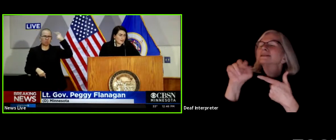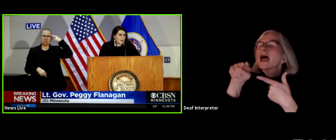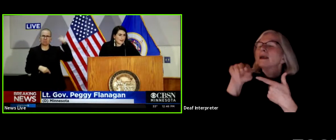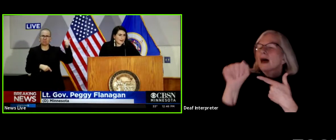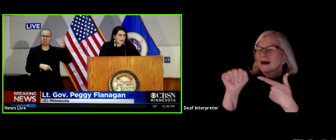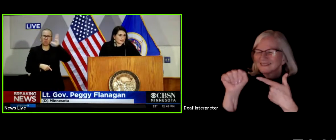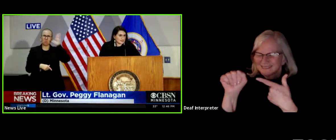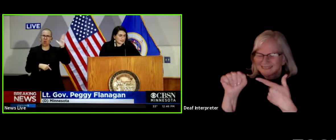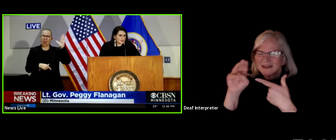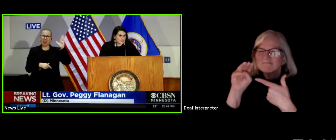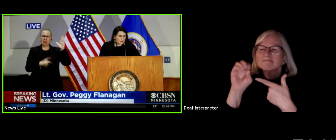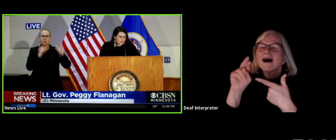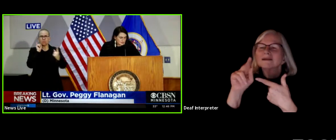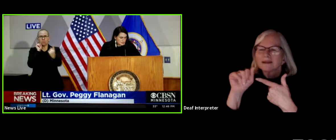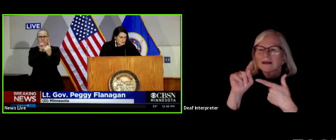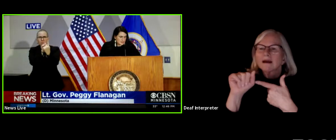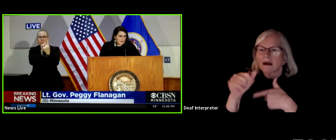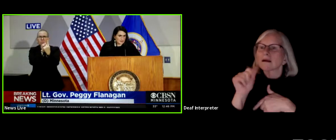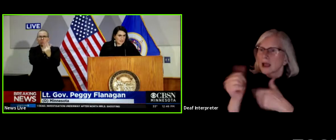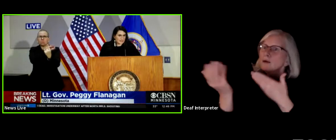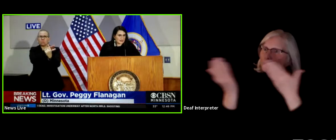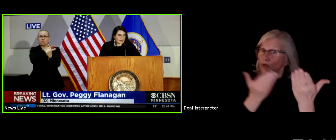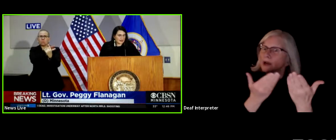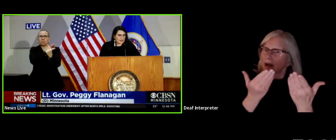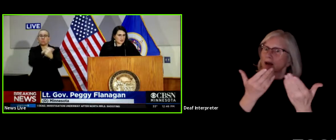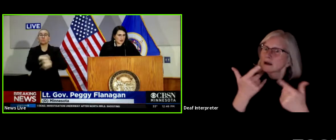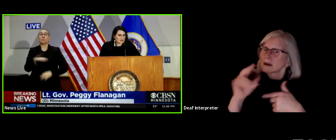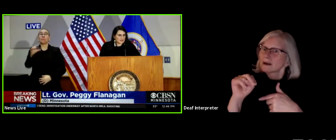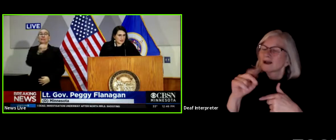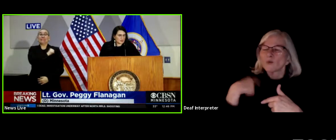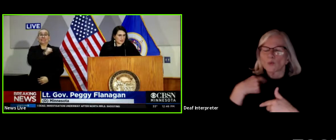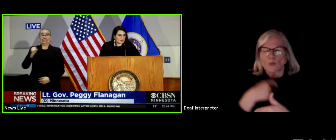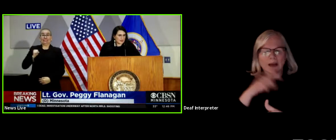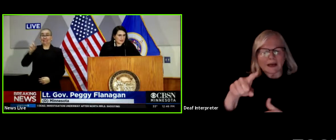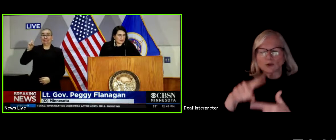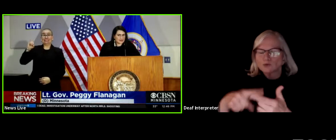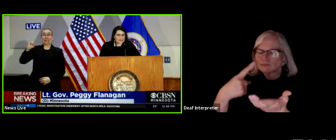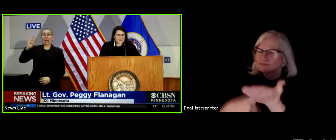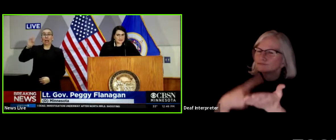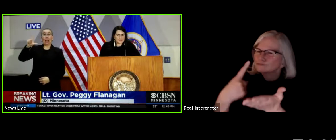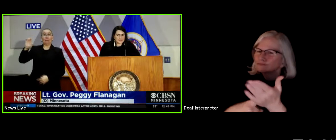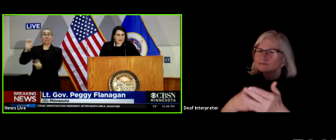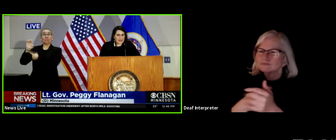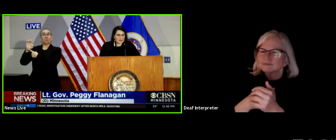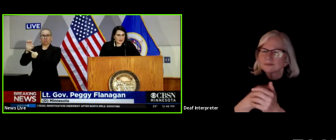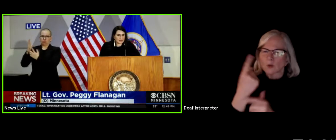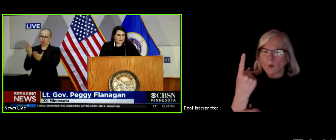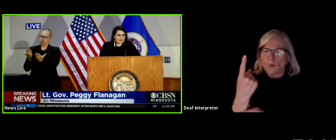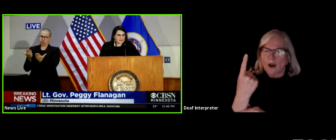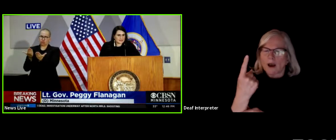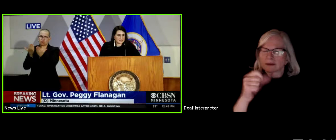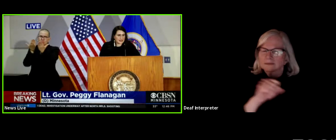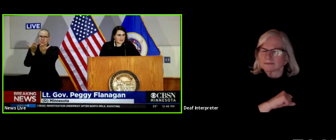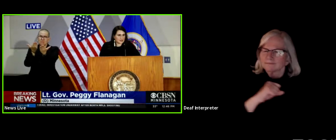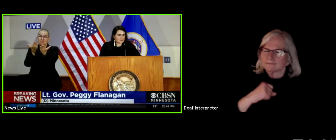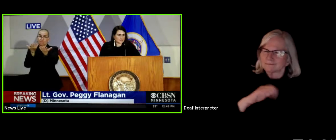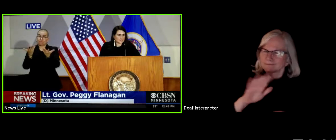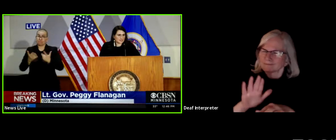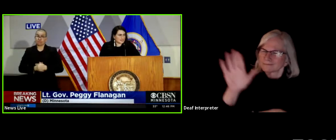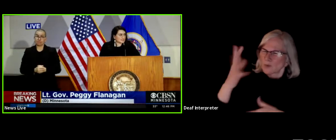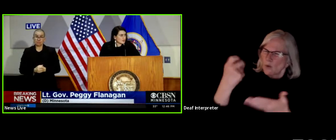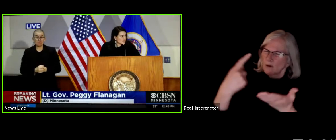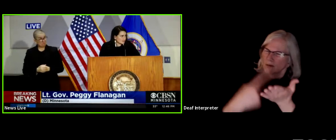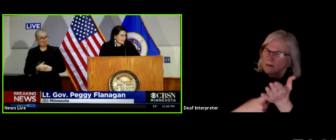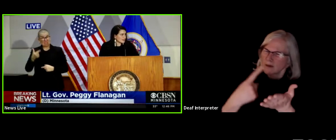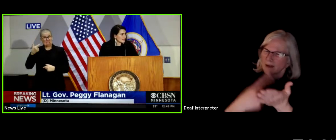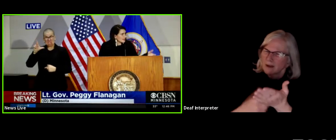conversation. Senator Dibble, who serves on that committee, has brought this up, and I think it is time to have this